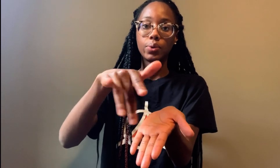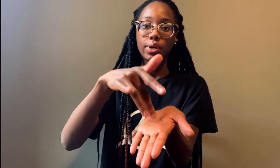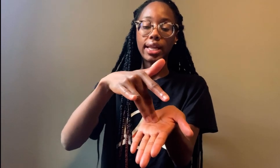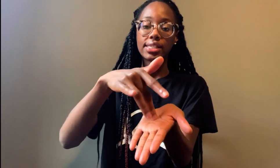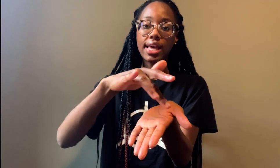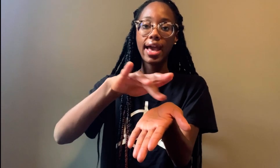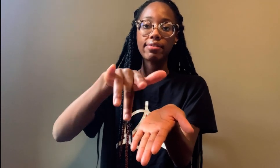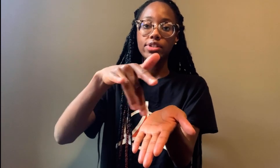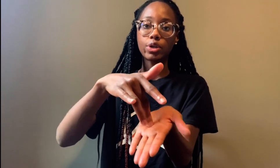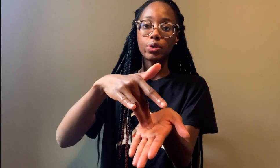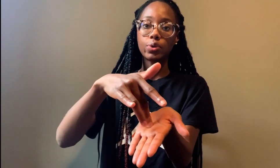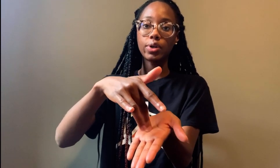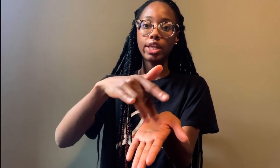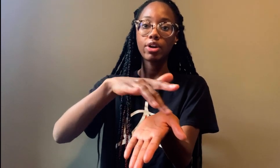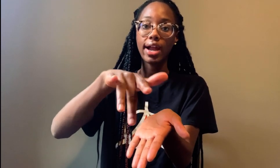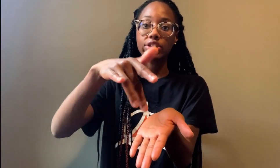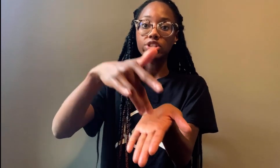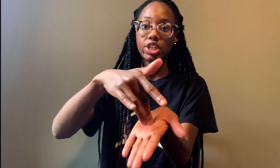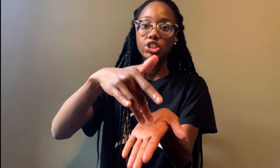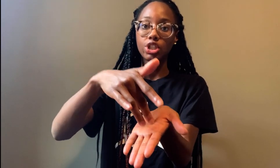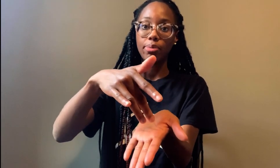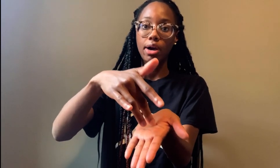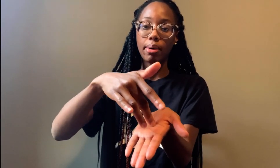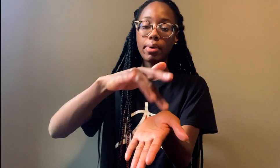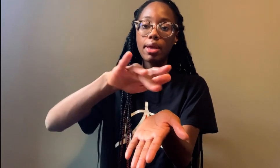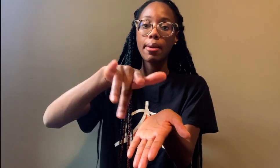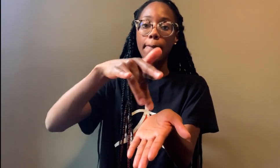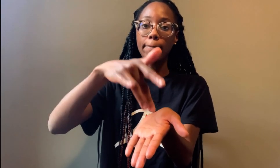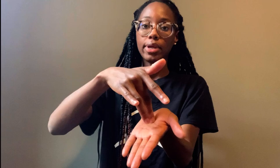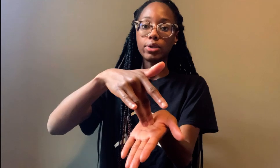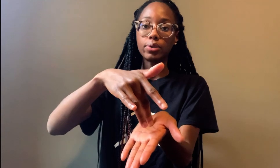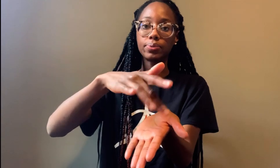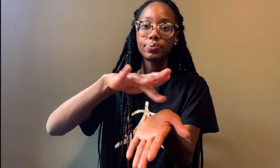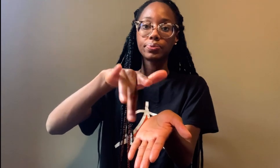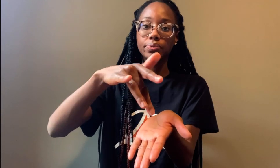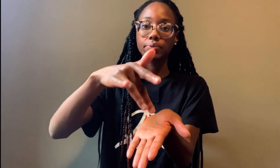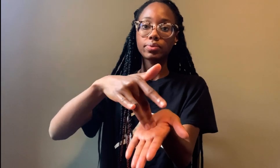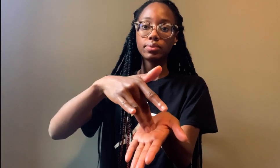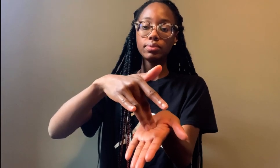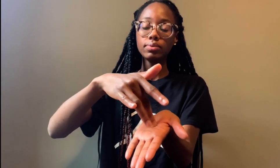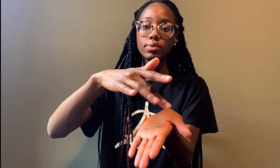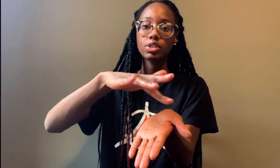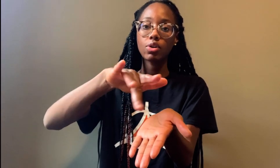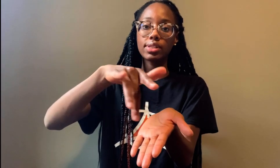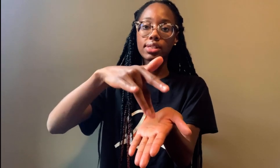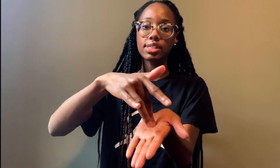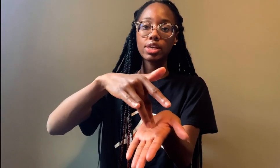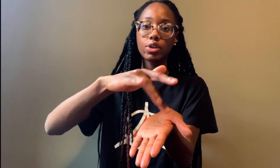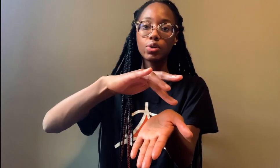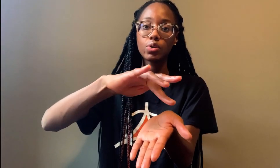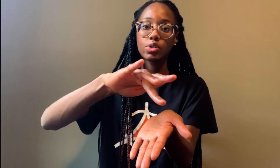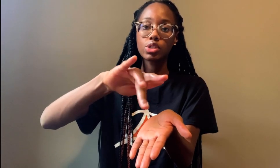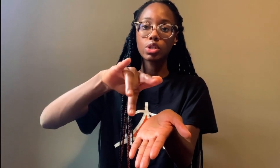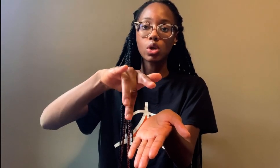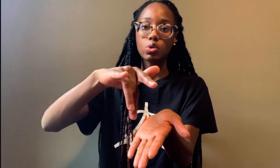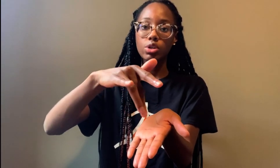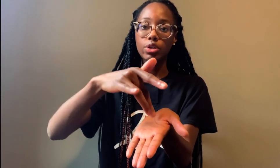And it's a half circle and you're actually touching your palm. Middle. So it's a circle, slow circle,